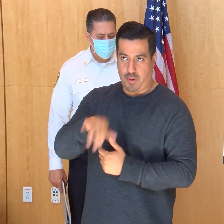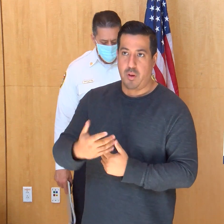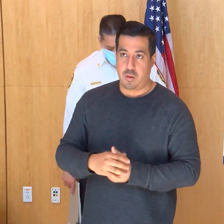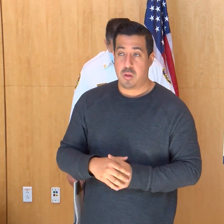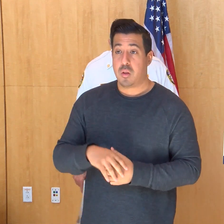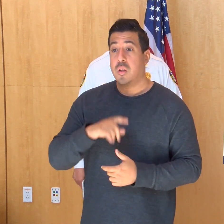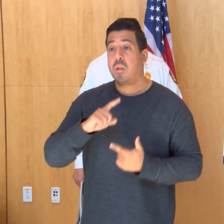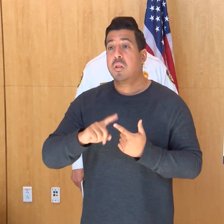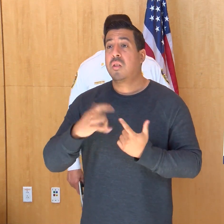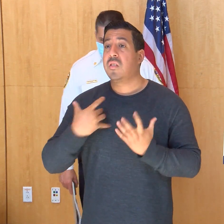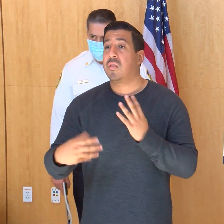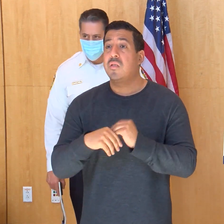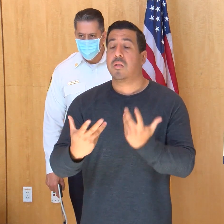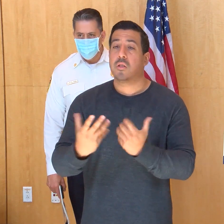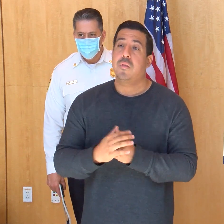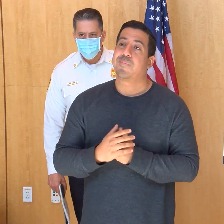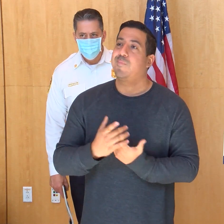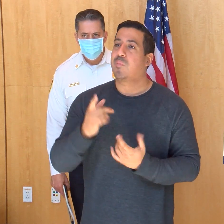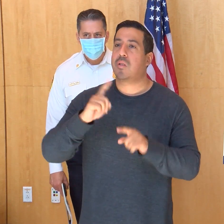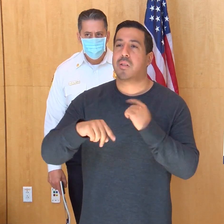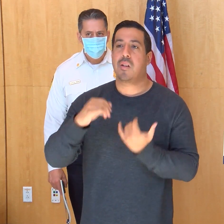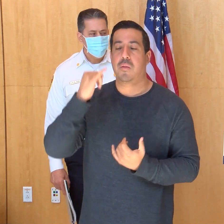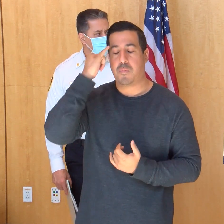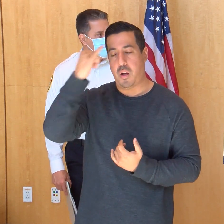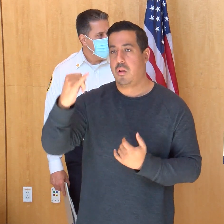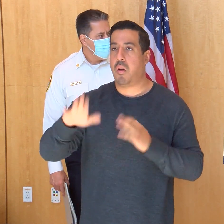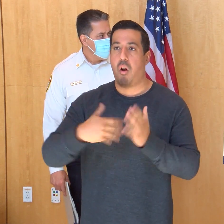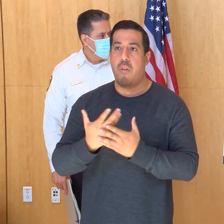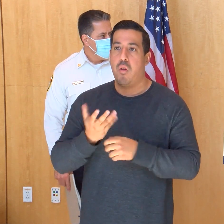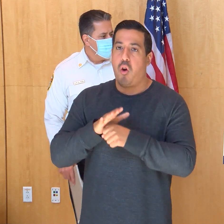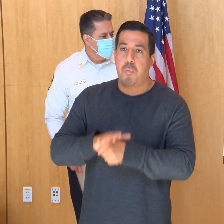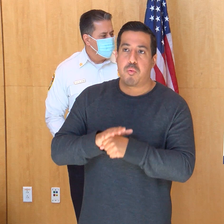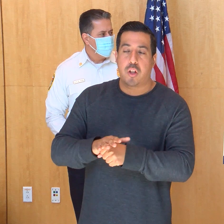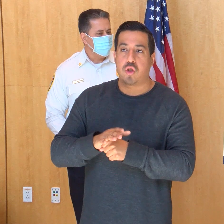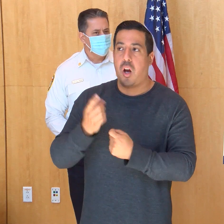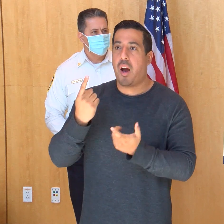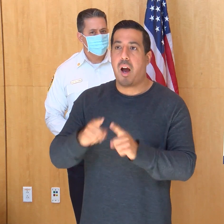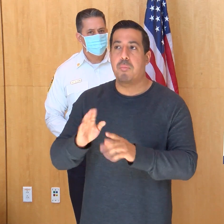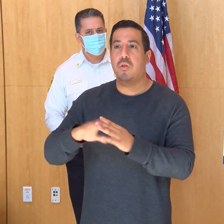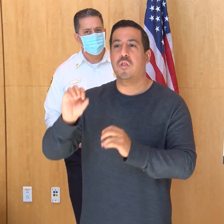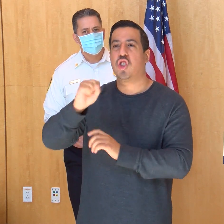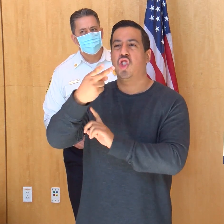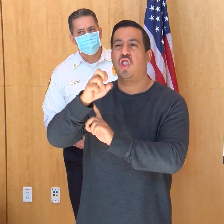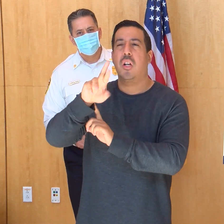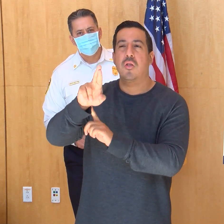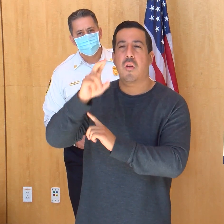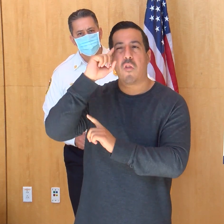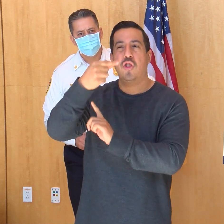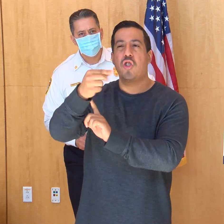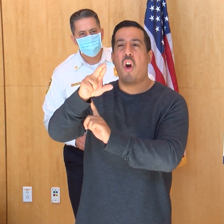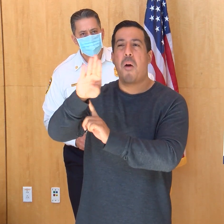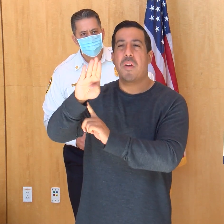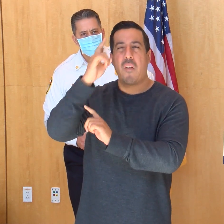can imagine what is the pressure it is putting on our shelters. At the George R. Brown, for example,